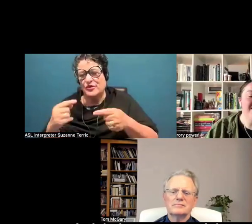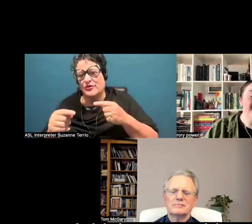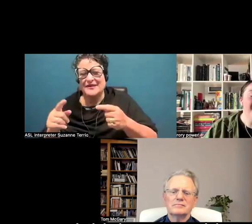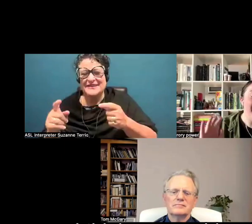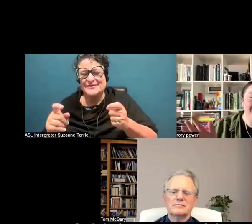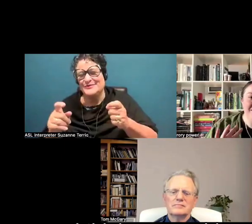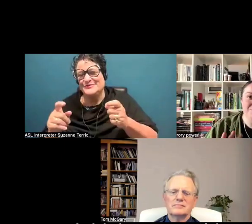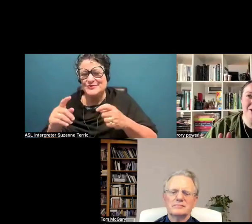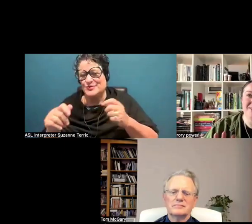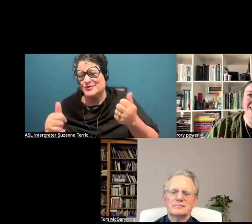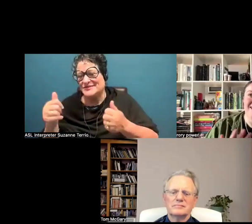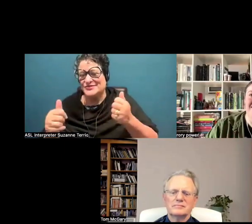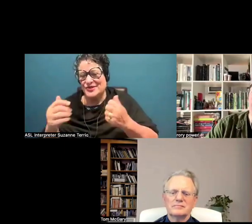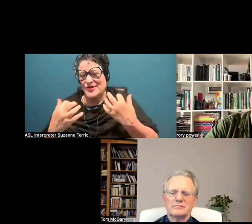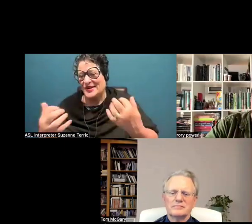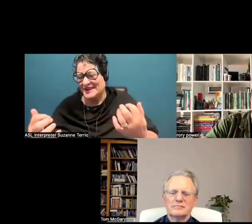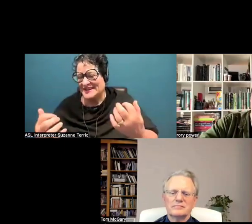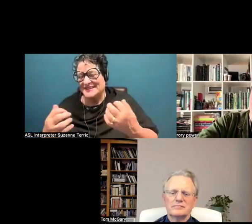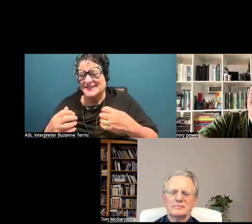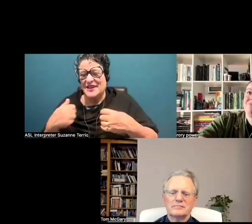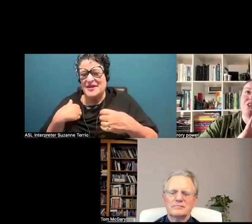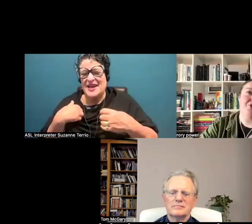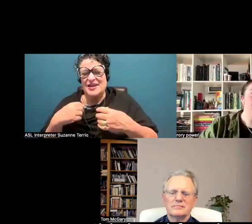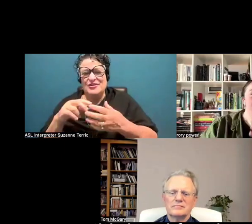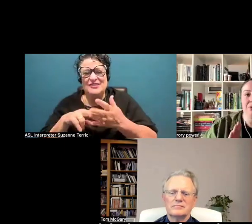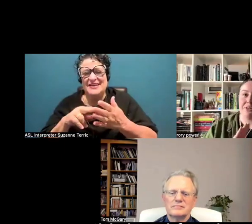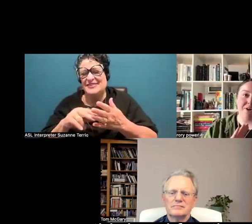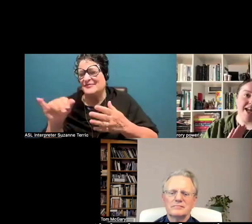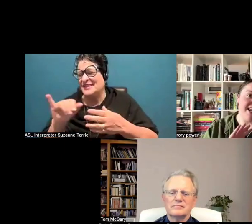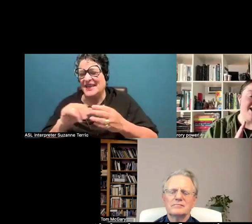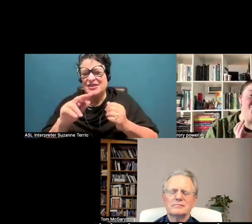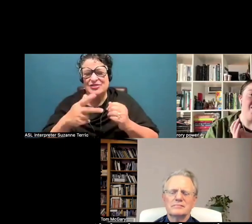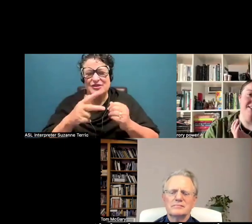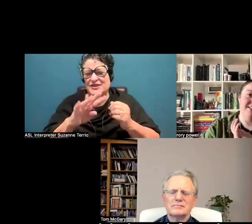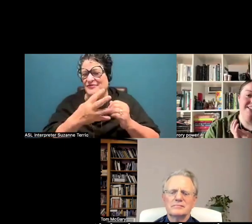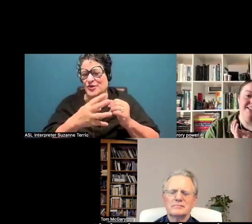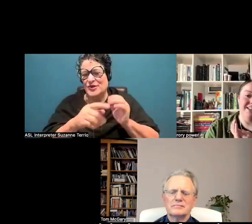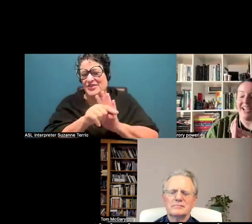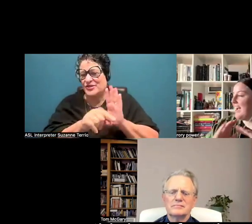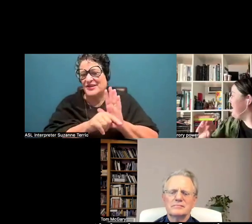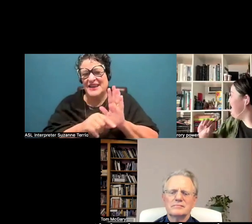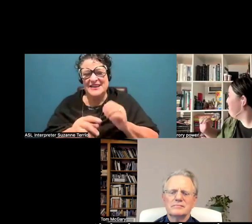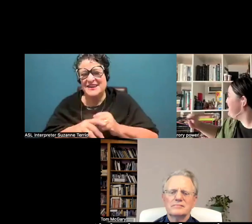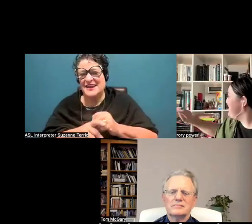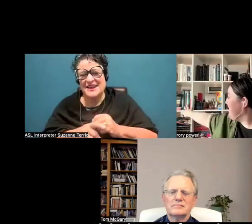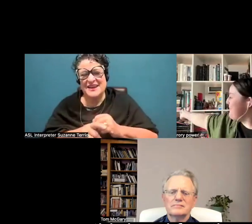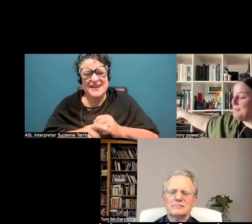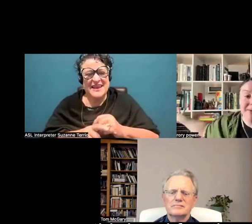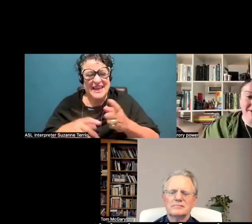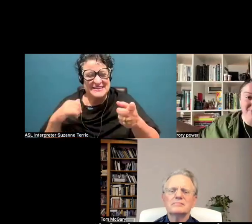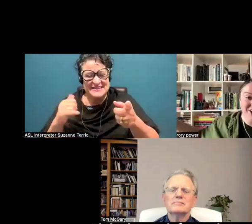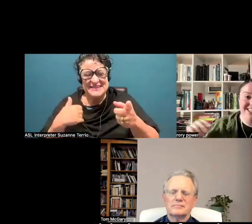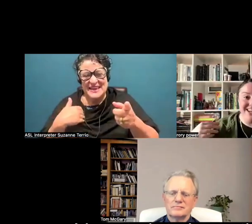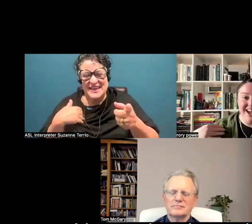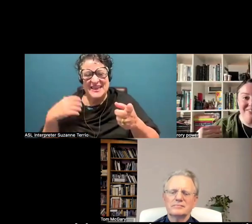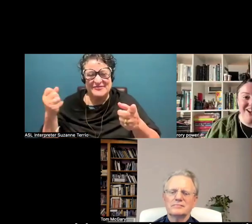but I read them when I was like third and fourth grade and just like I still have some of the